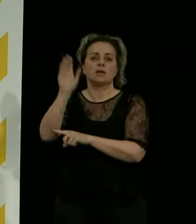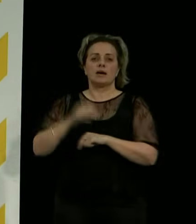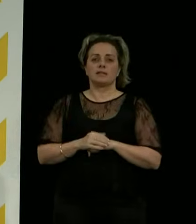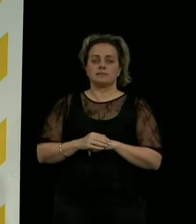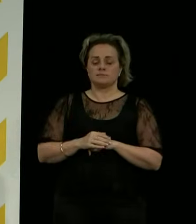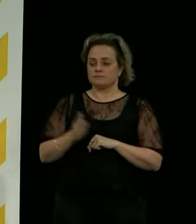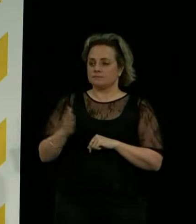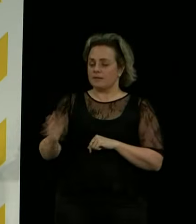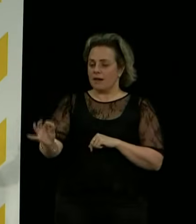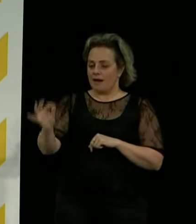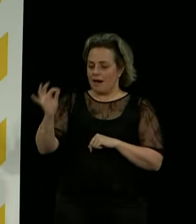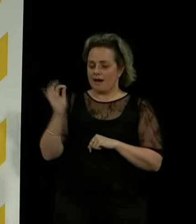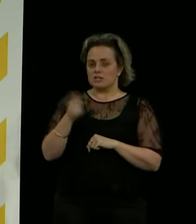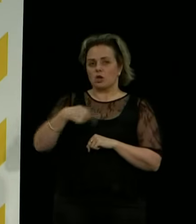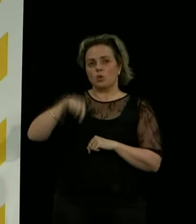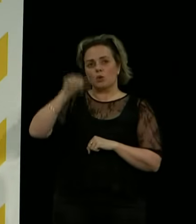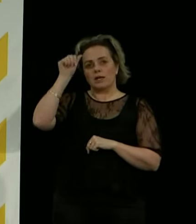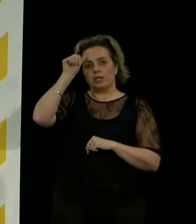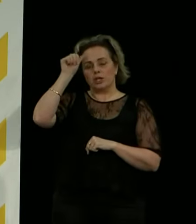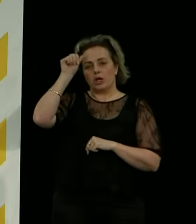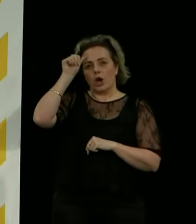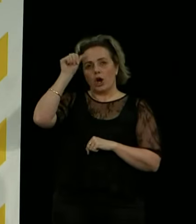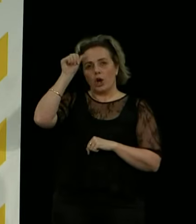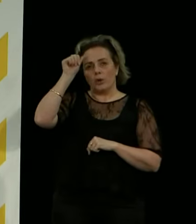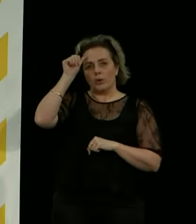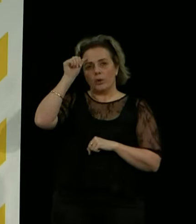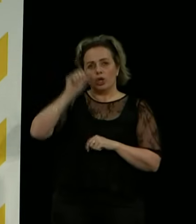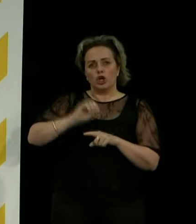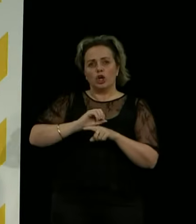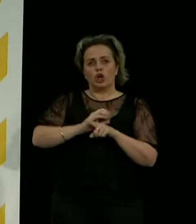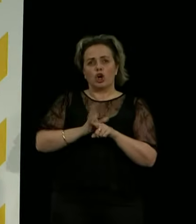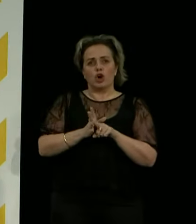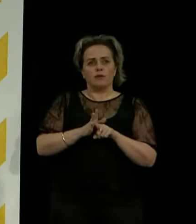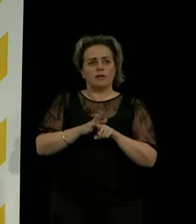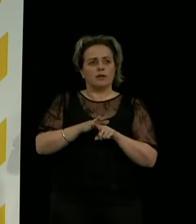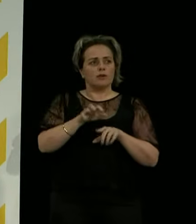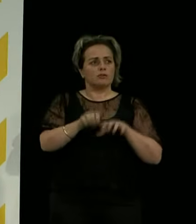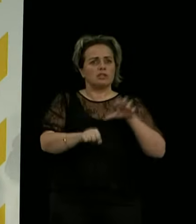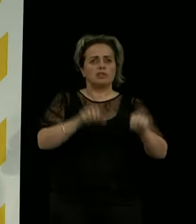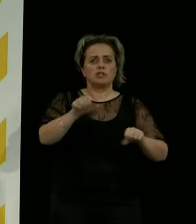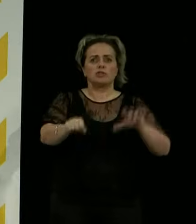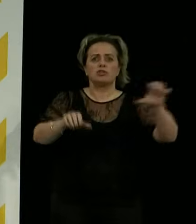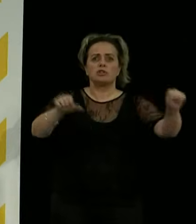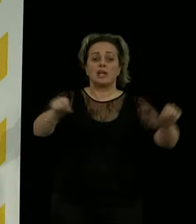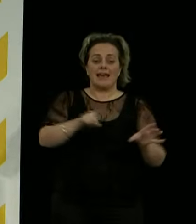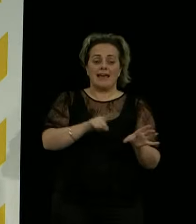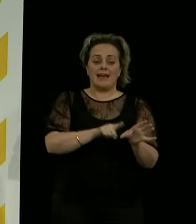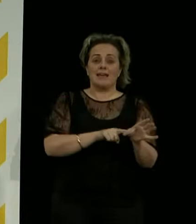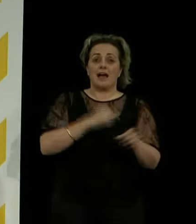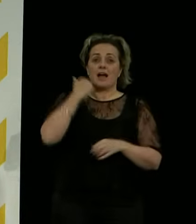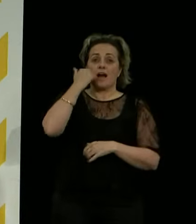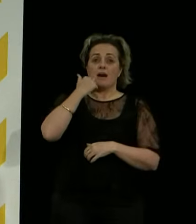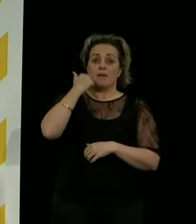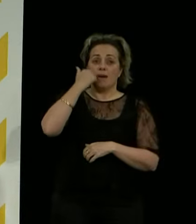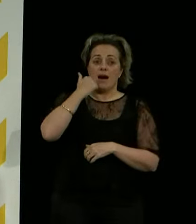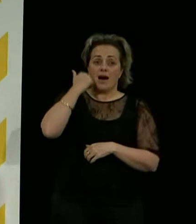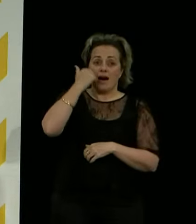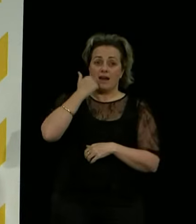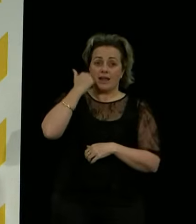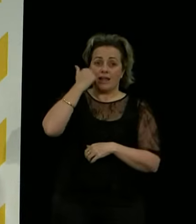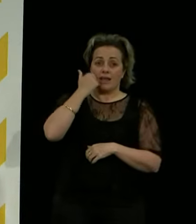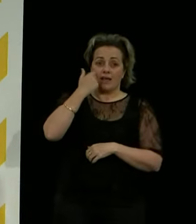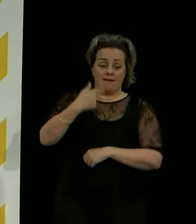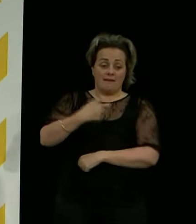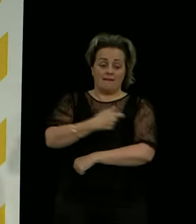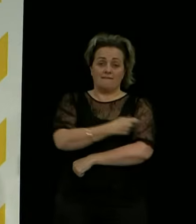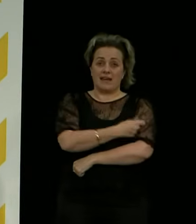also know that the virus has seeded into marginalised communities, and we know that young Māori first dose vaccination rates at the latest figures